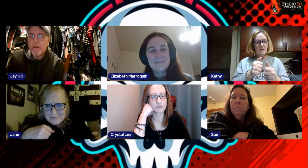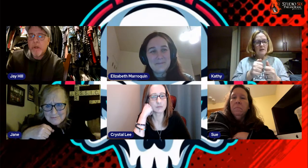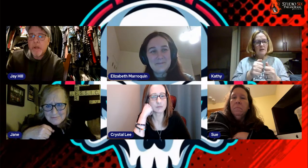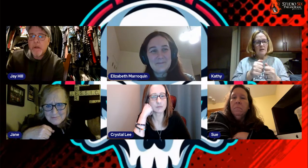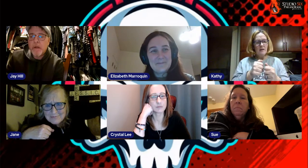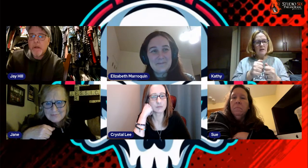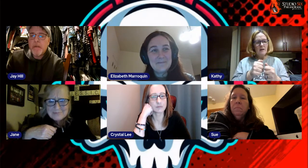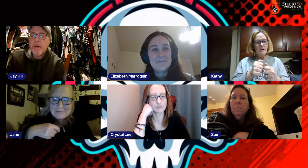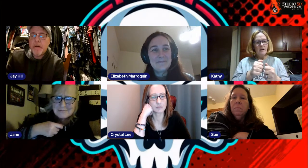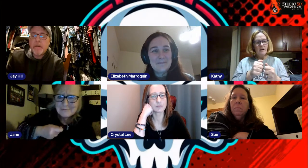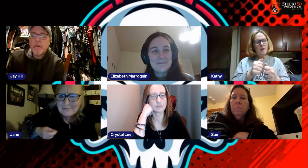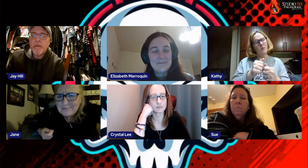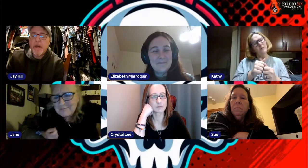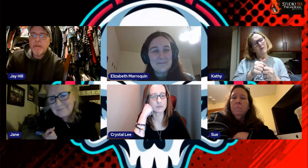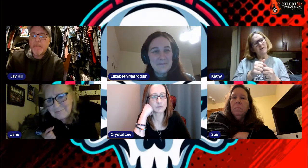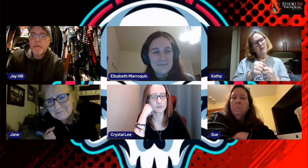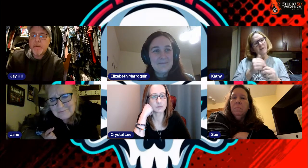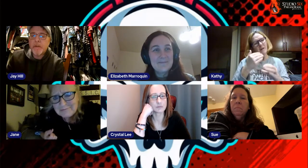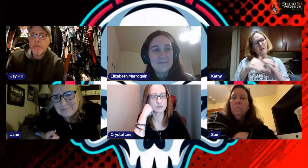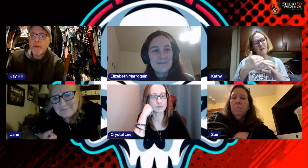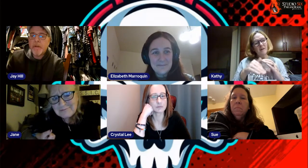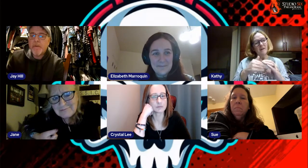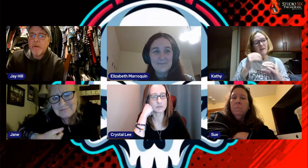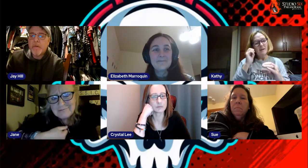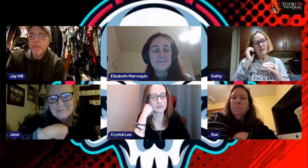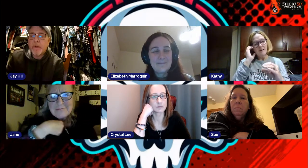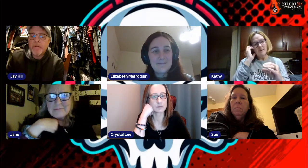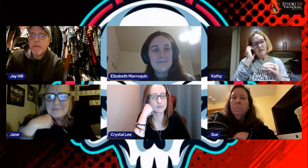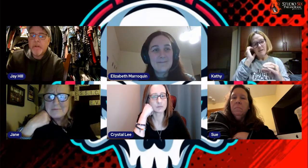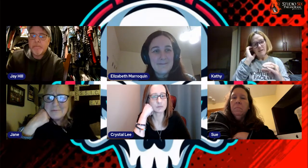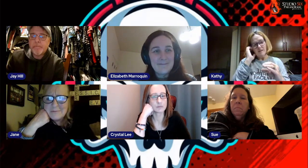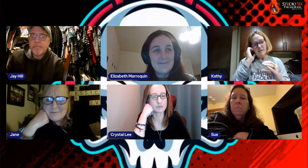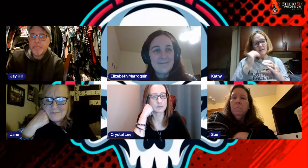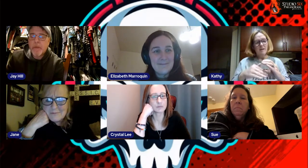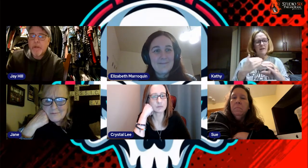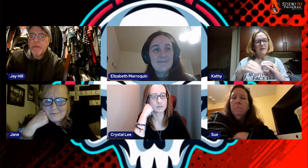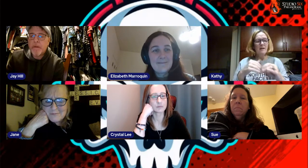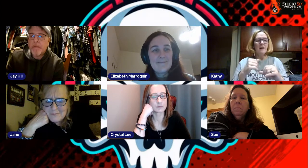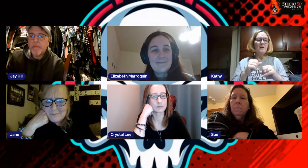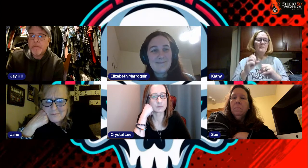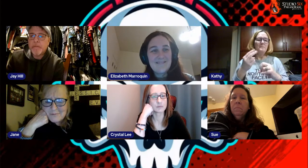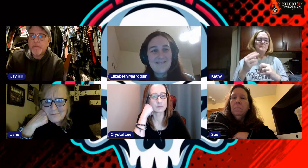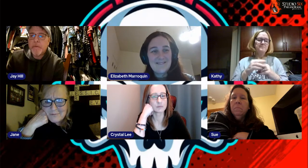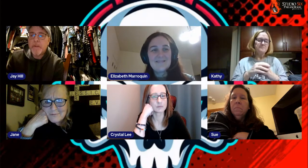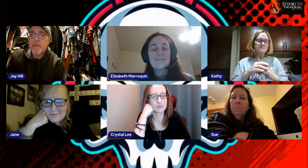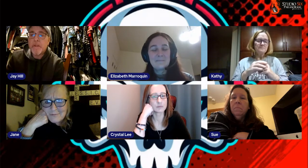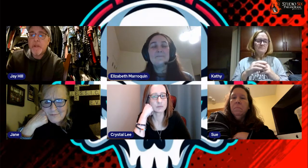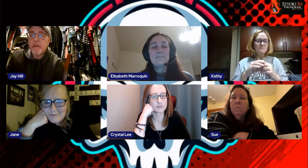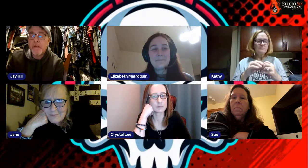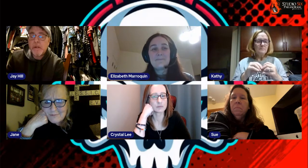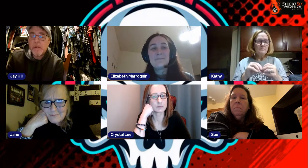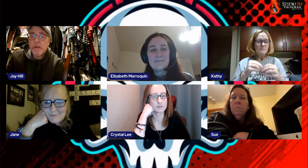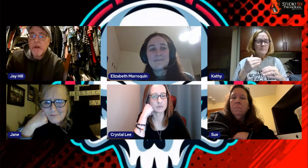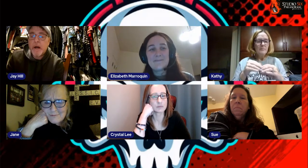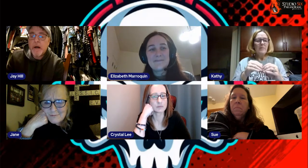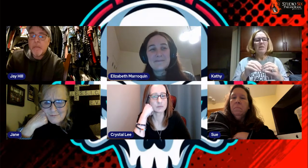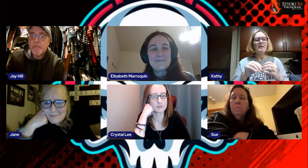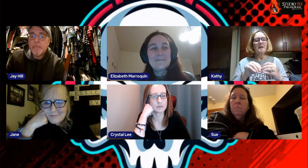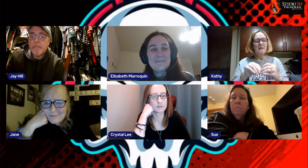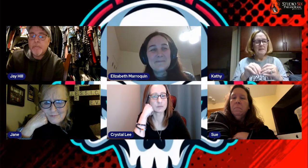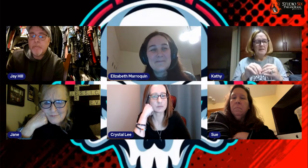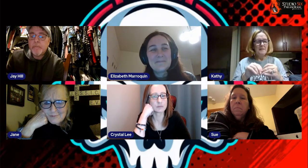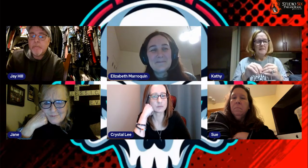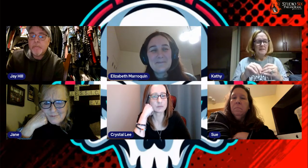phone. Email or text was a little bit difficult, but it still was interesting.